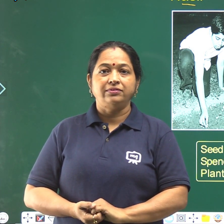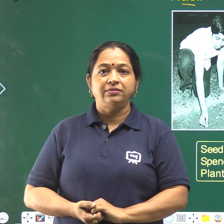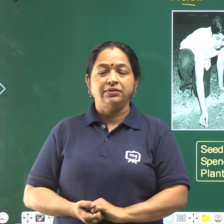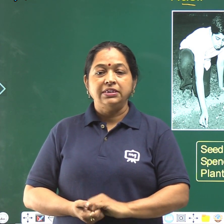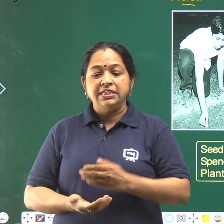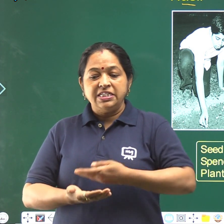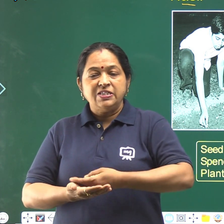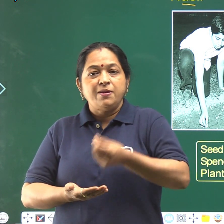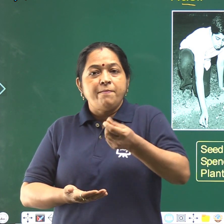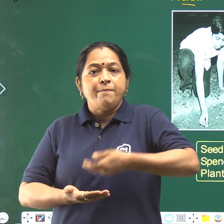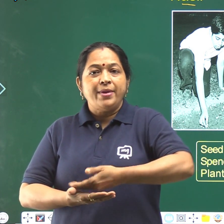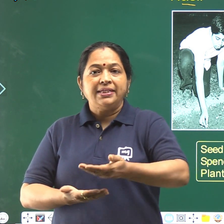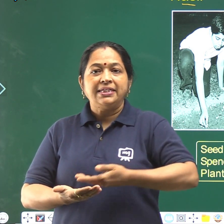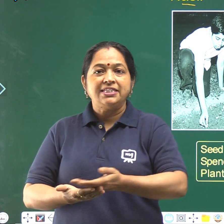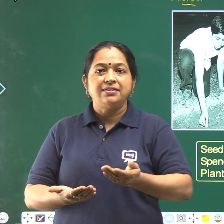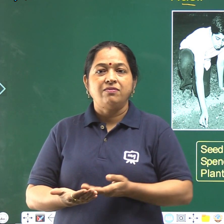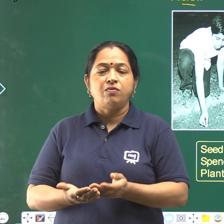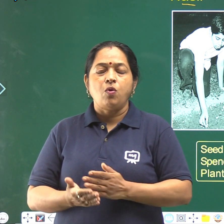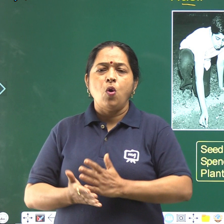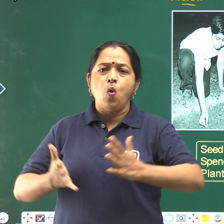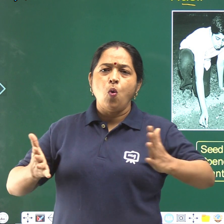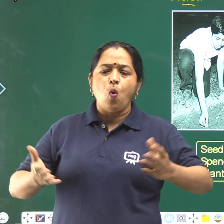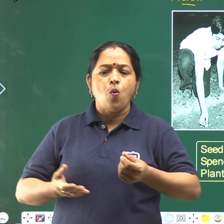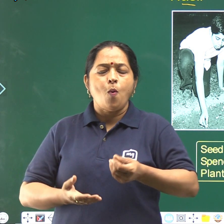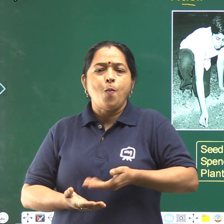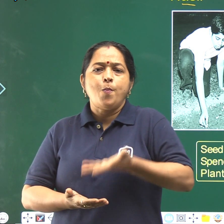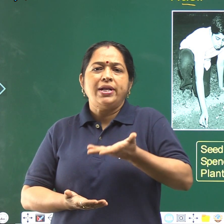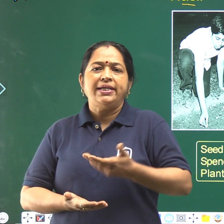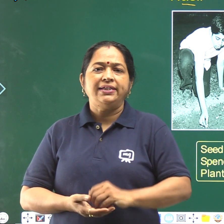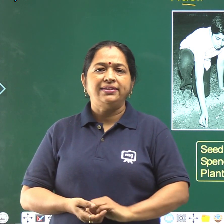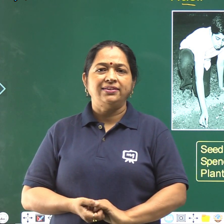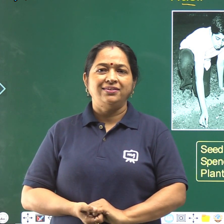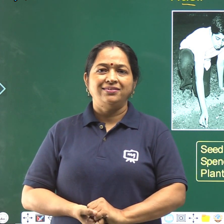spends a lot of money